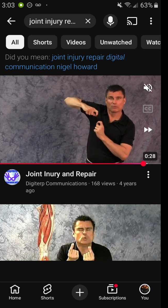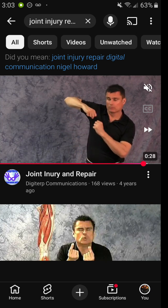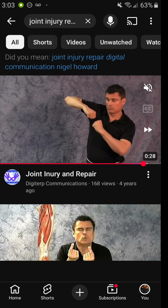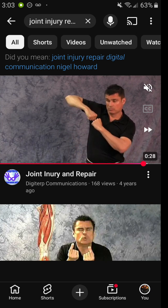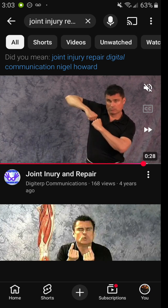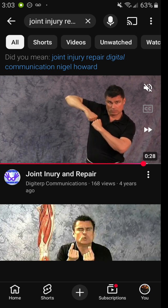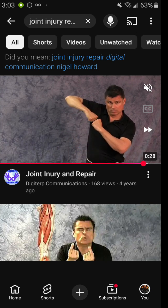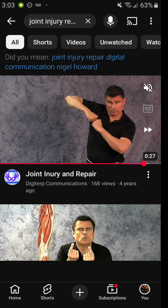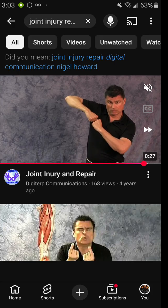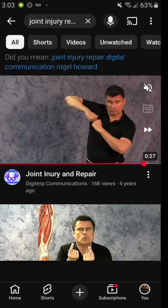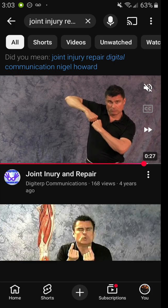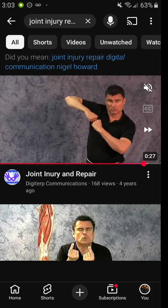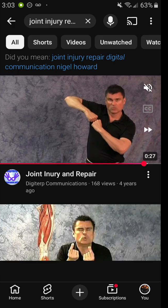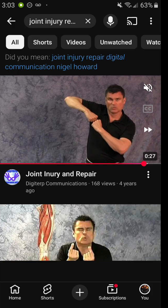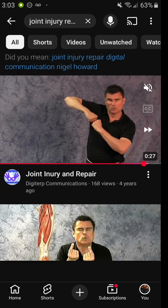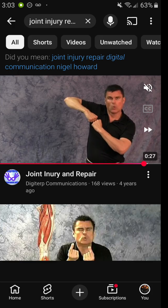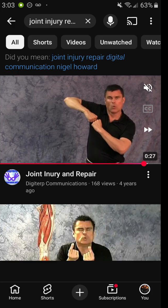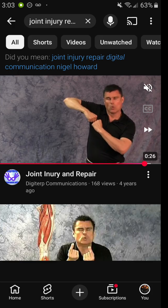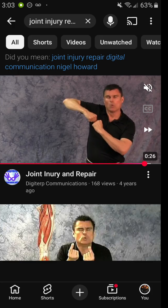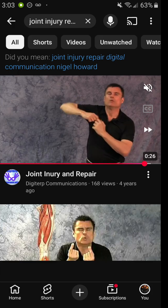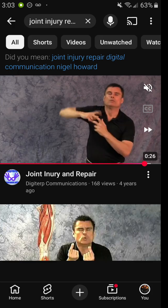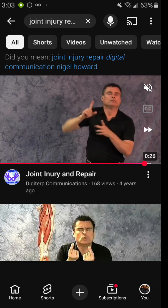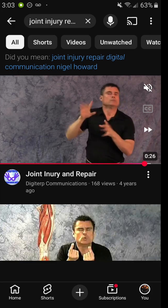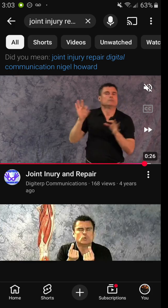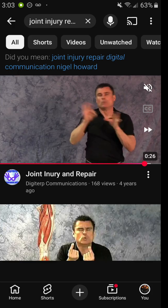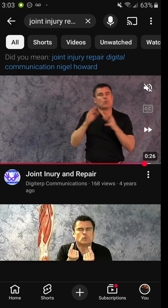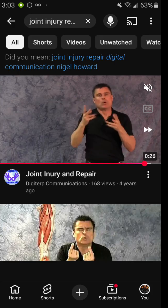So,